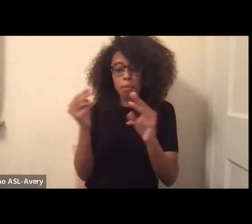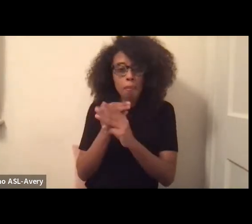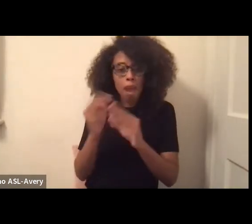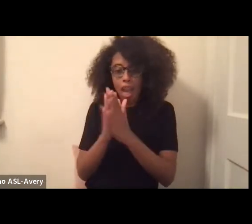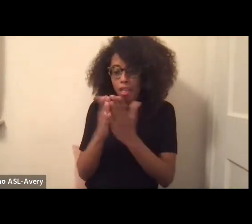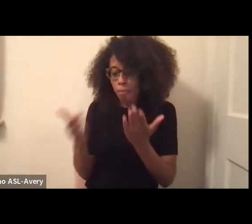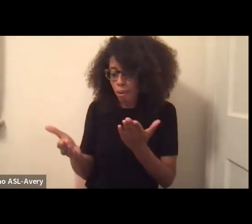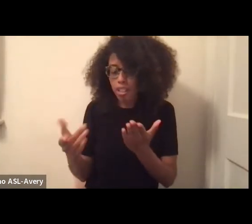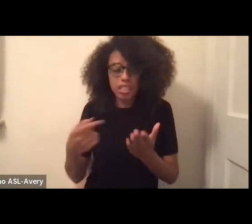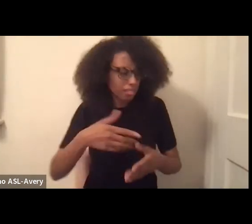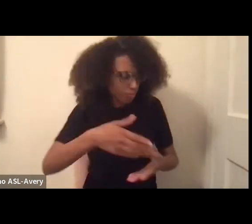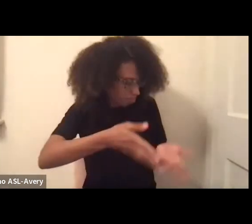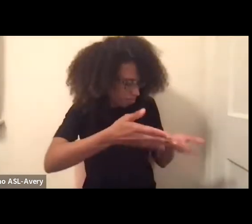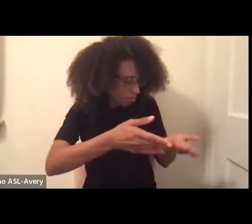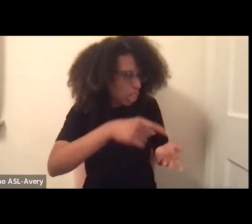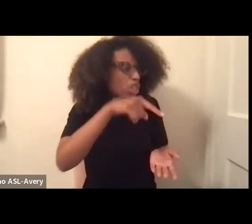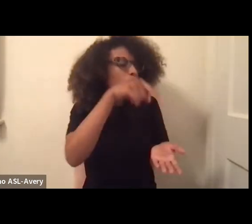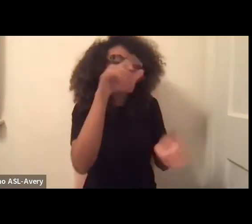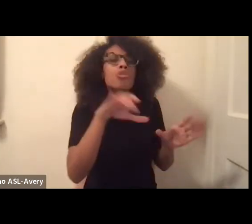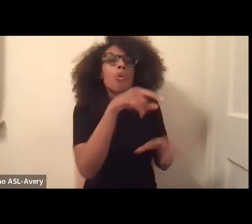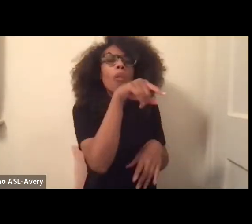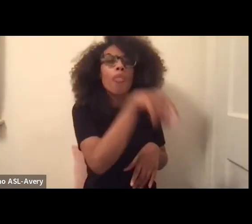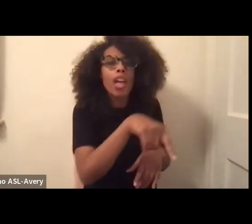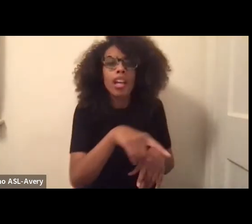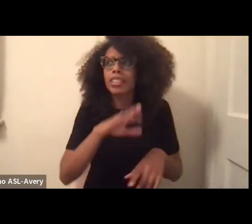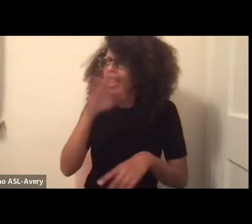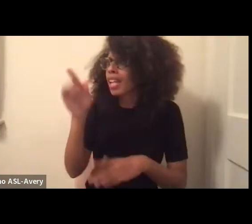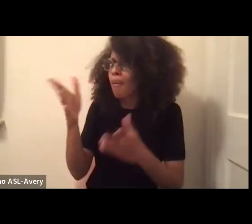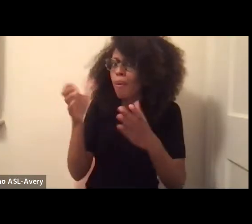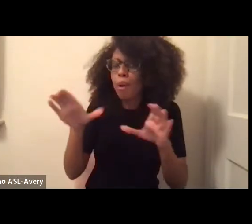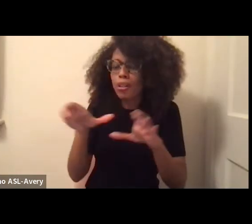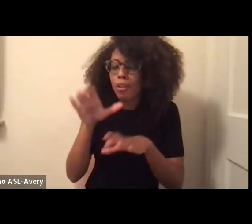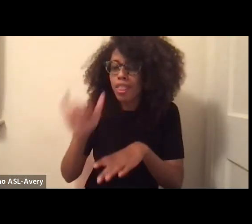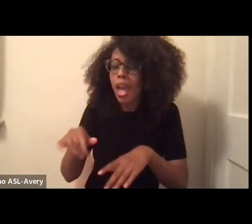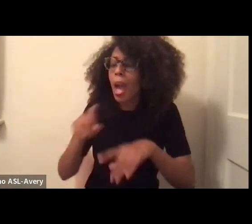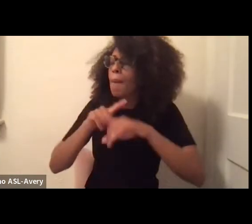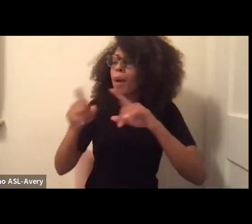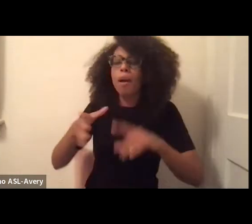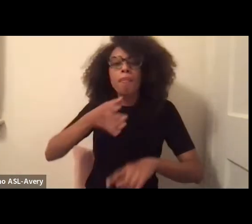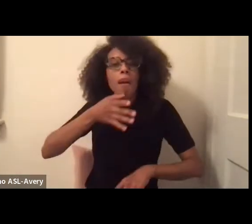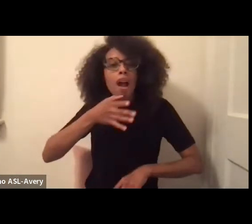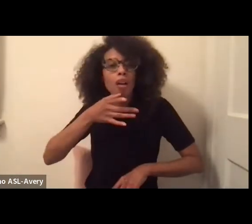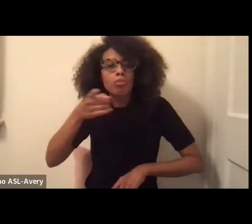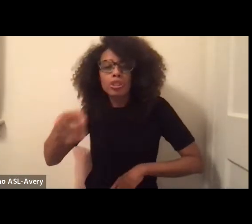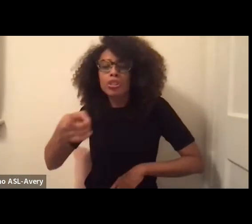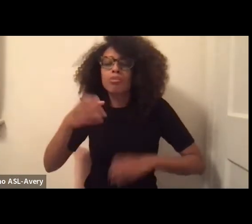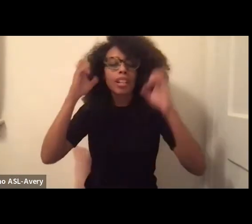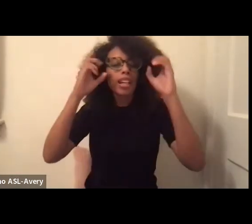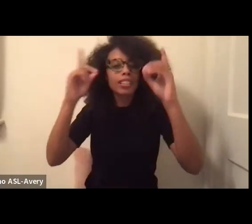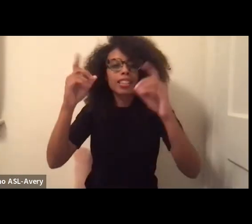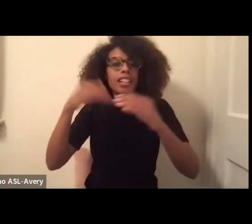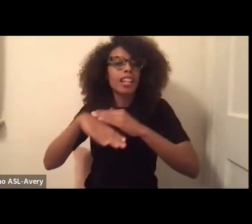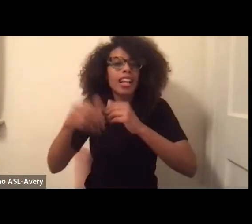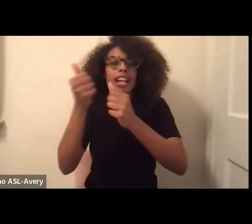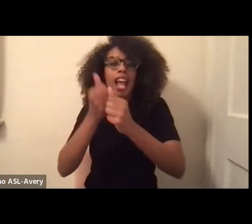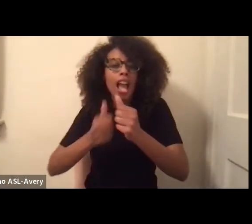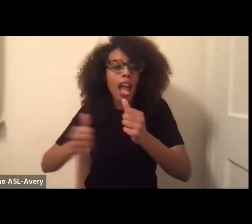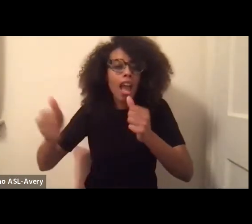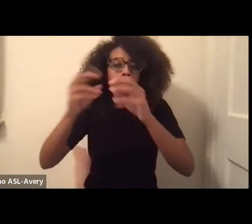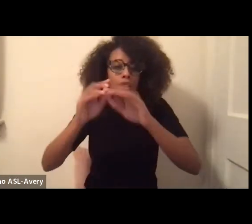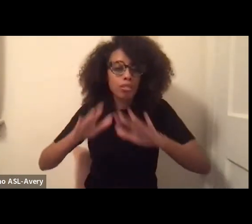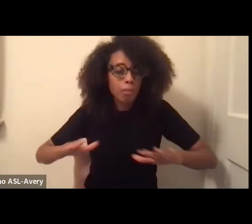And we never wanted to do that, right? But she was an educator in every space, right? educator for the